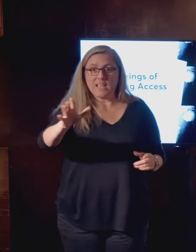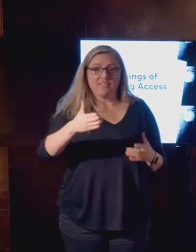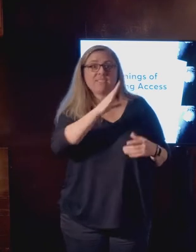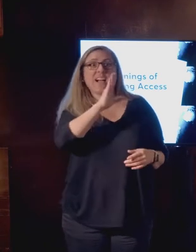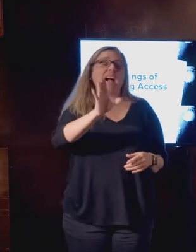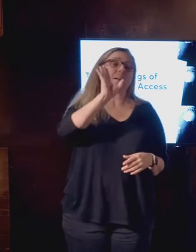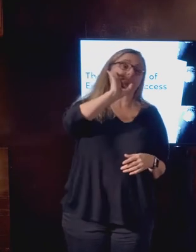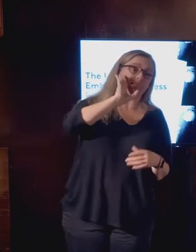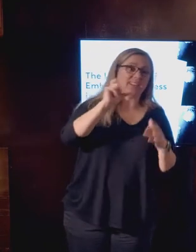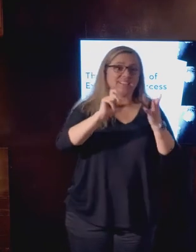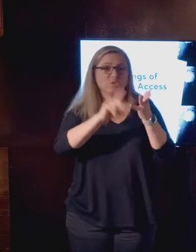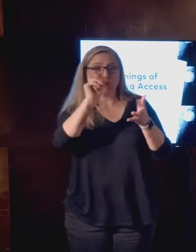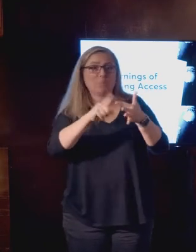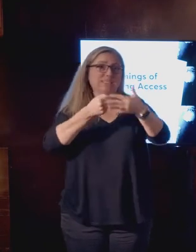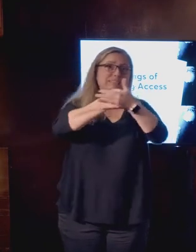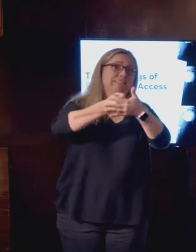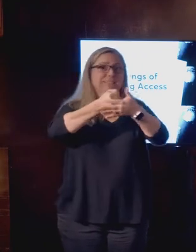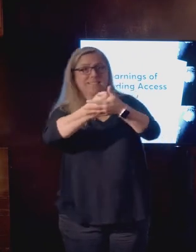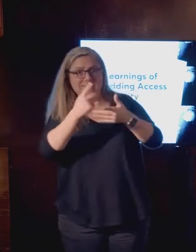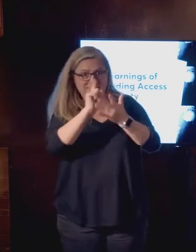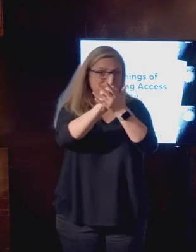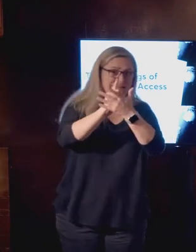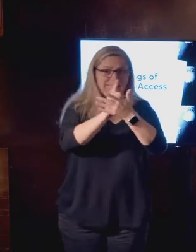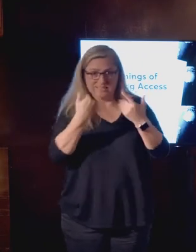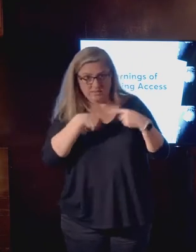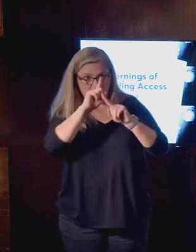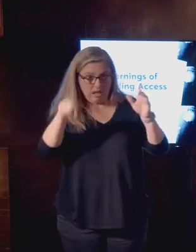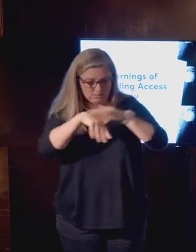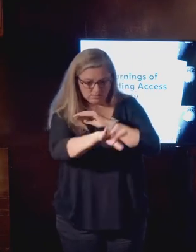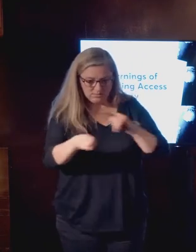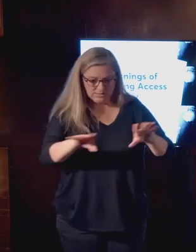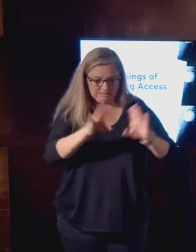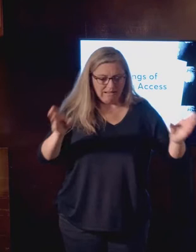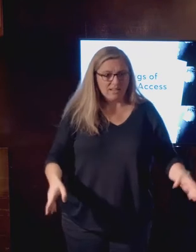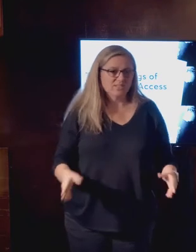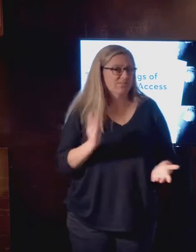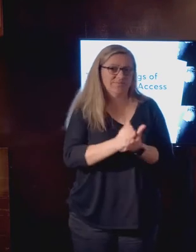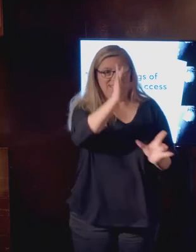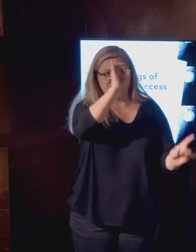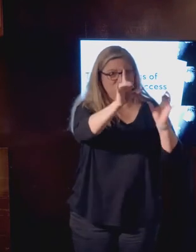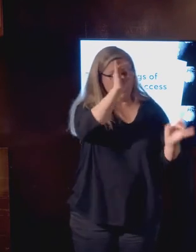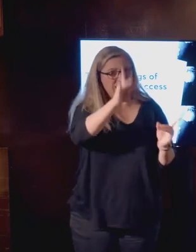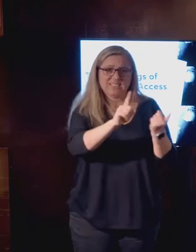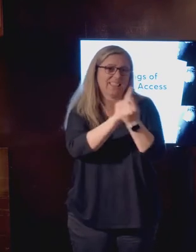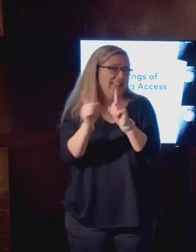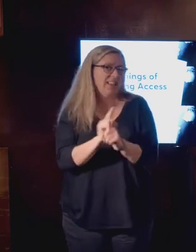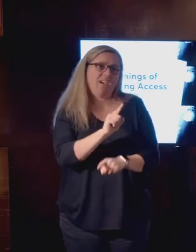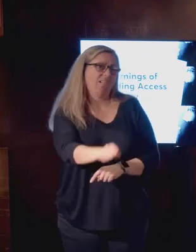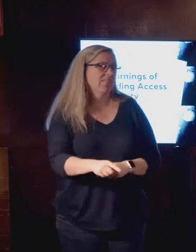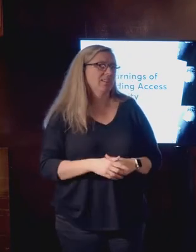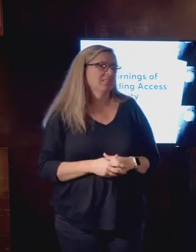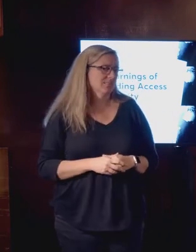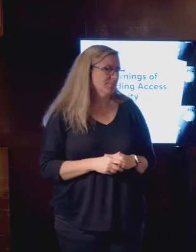I'm, stuck behind this fire door, not being able to get onto stage. So, yeah, it's just crazy things like that, try to manage.